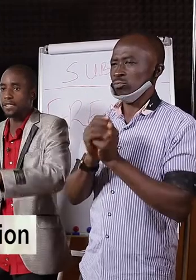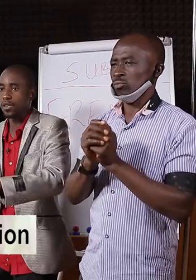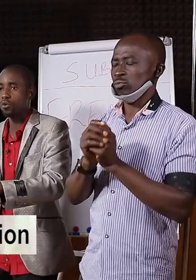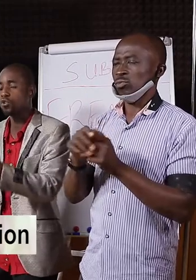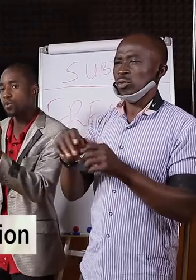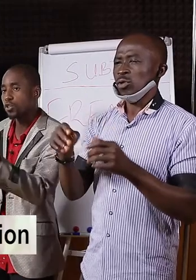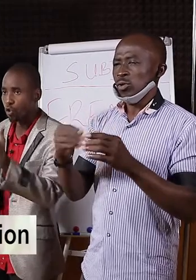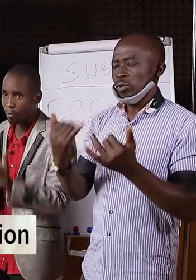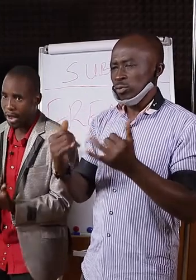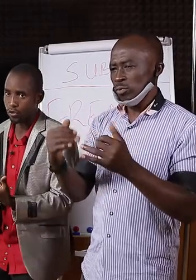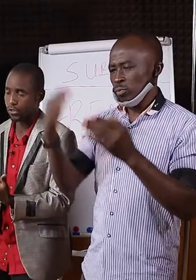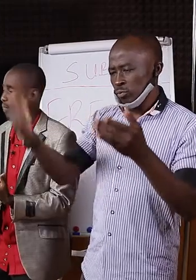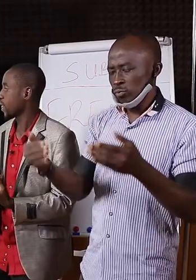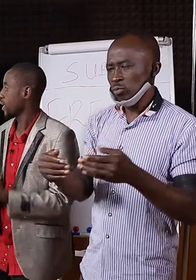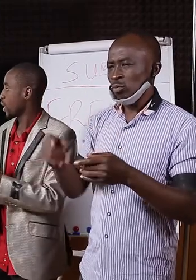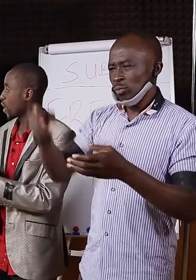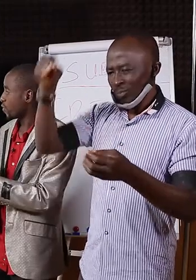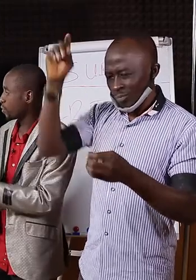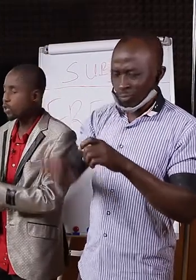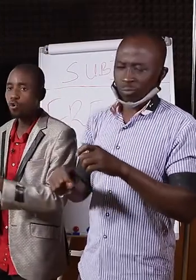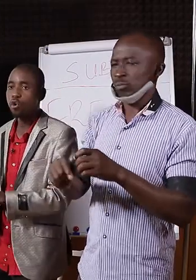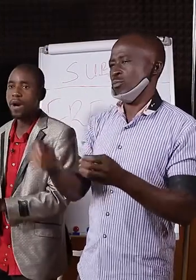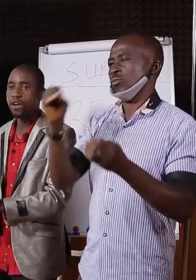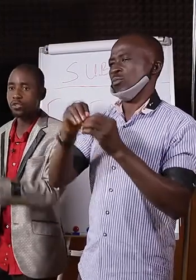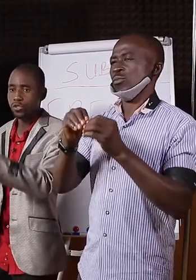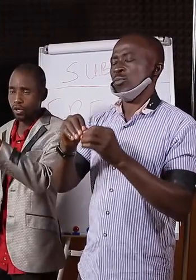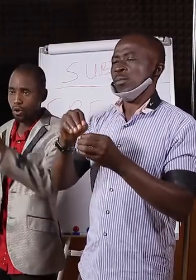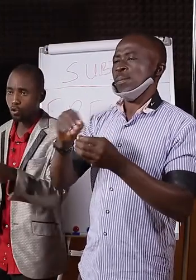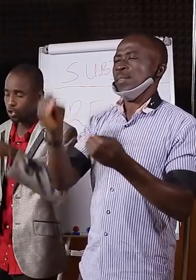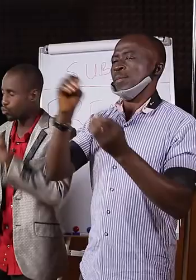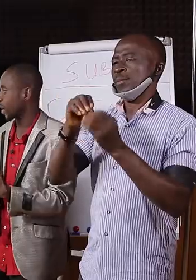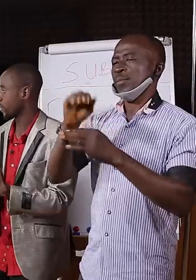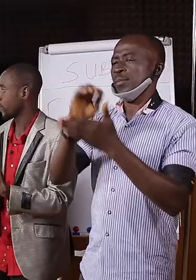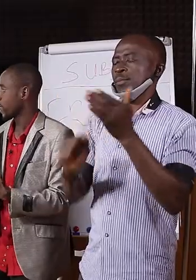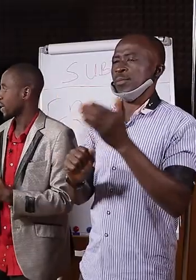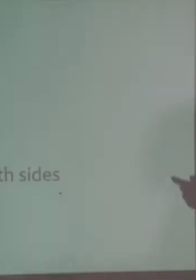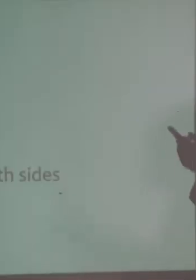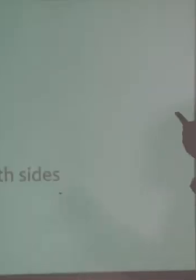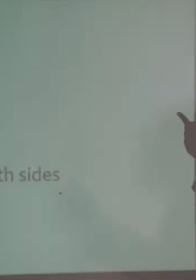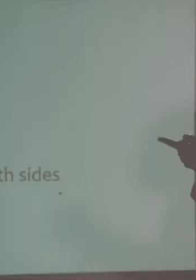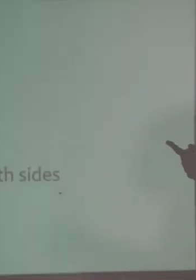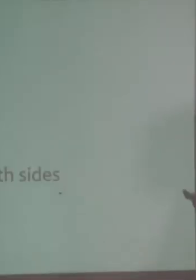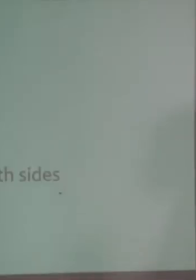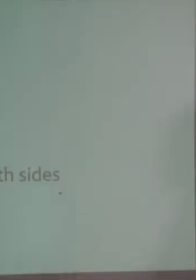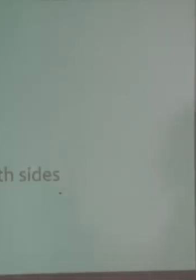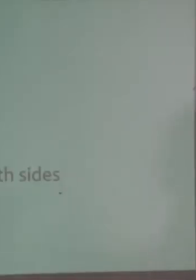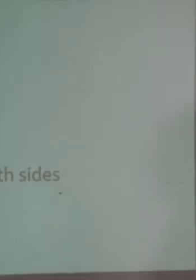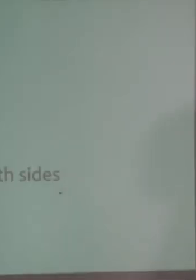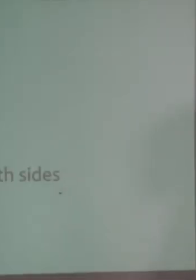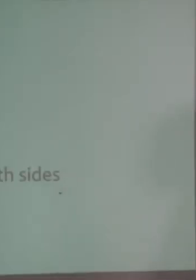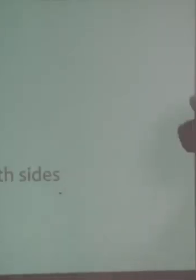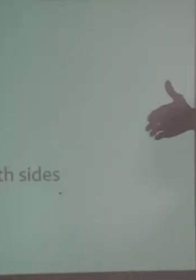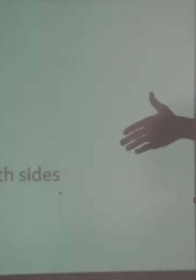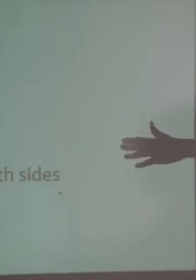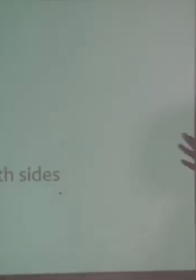you must include plus or minus. Then we have plus or minus root 12. Squared will cancel